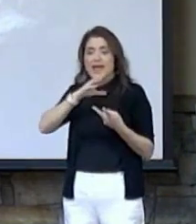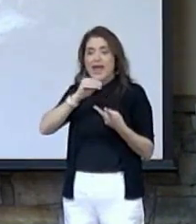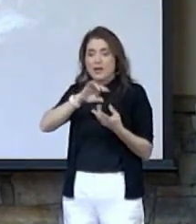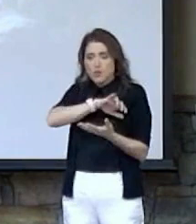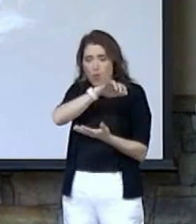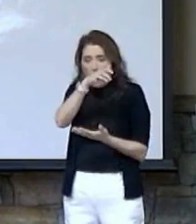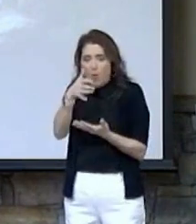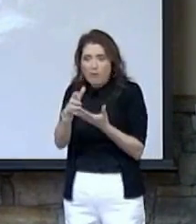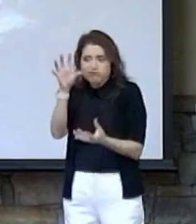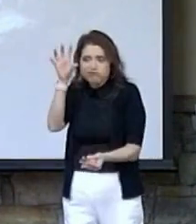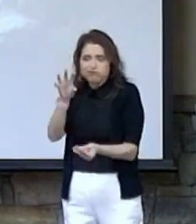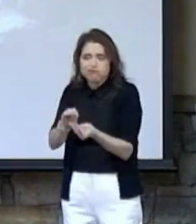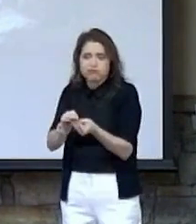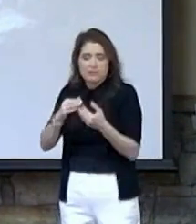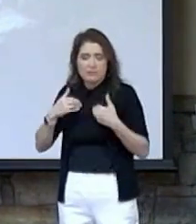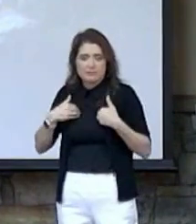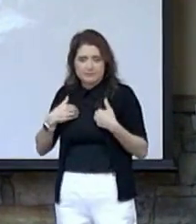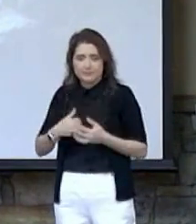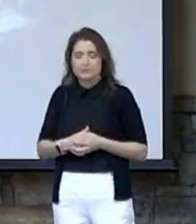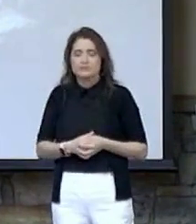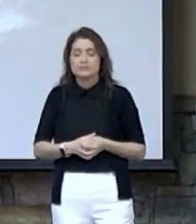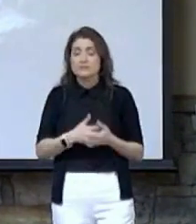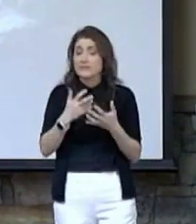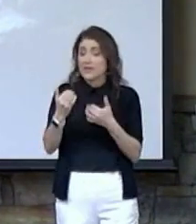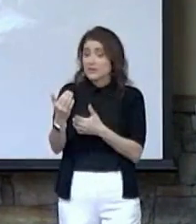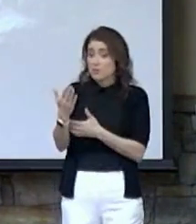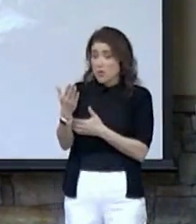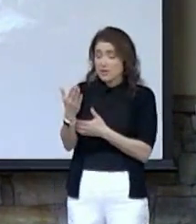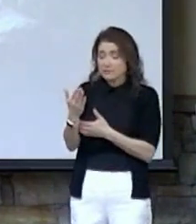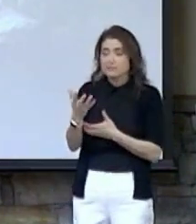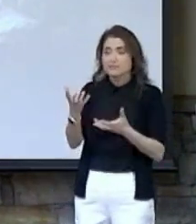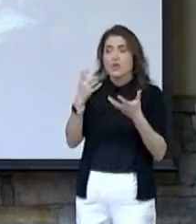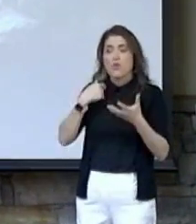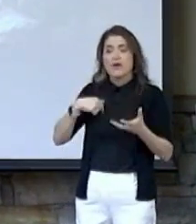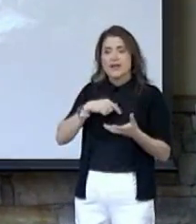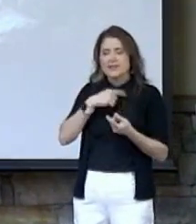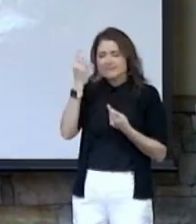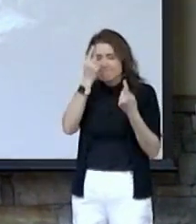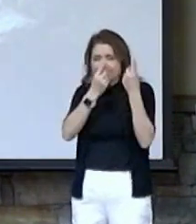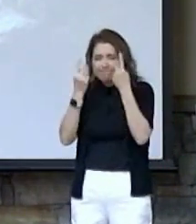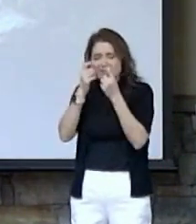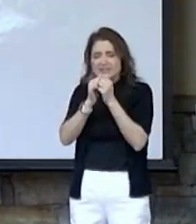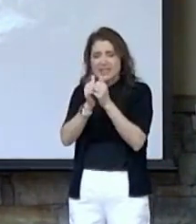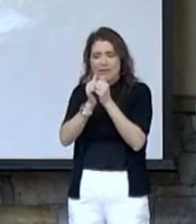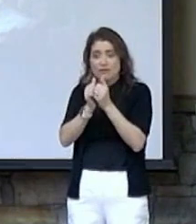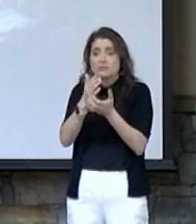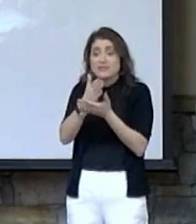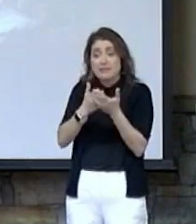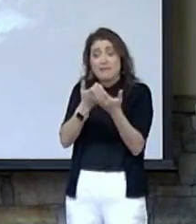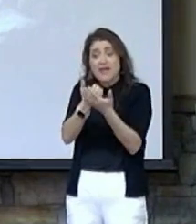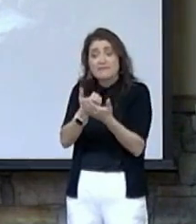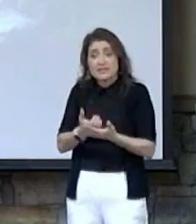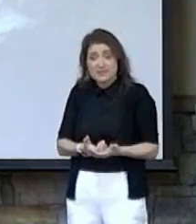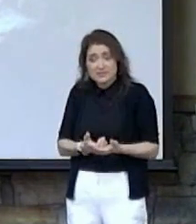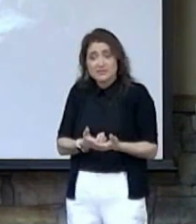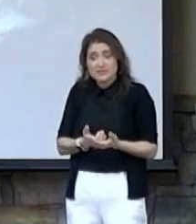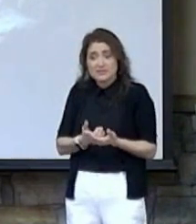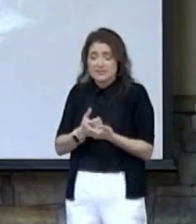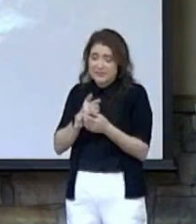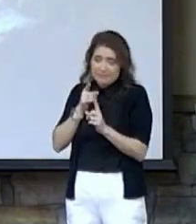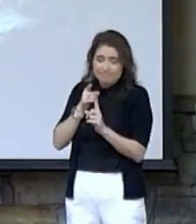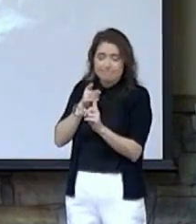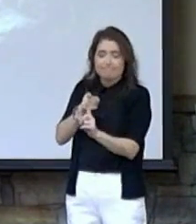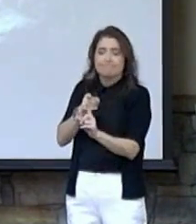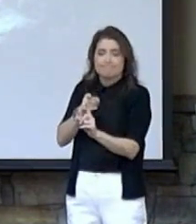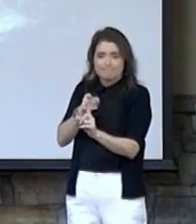quantity. This morning, I'd like for us to consider together just some of the evidence that points